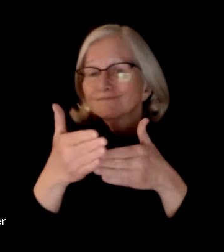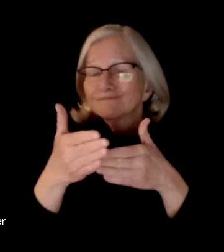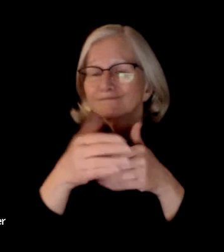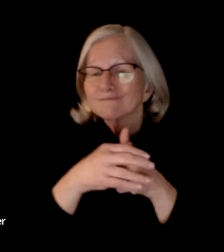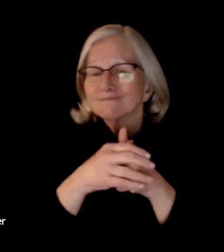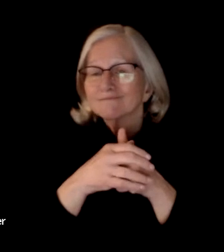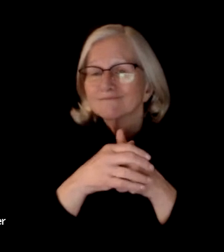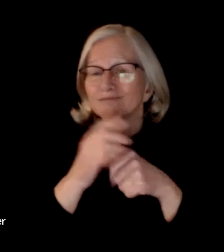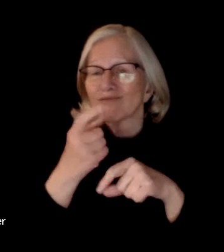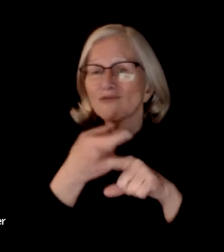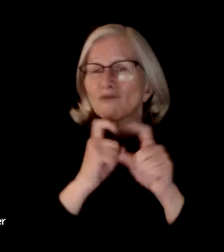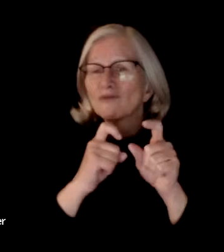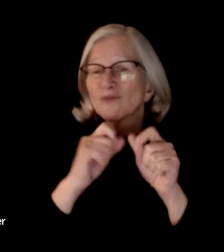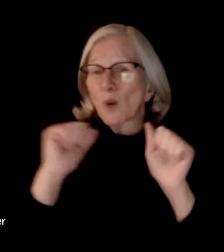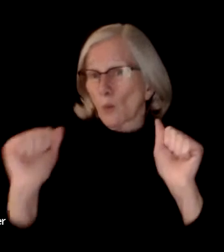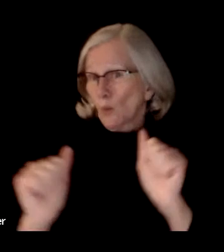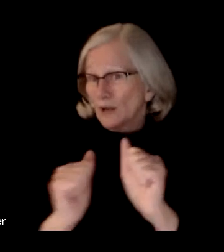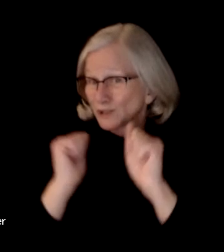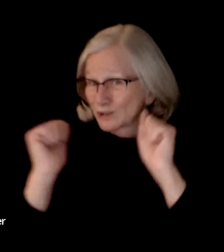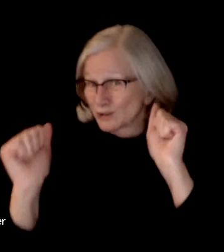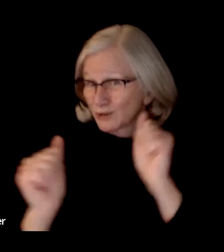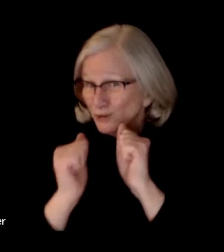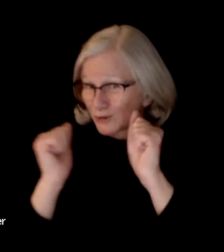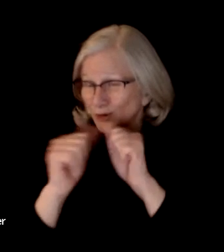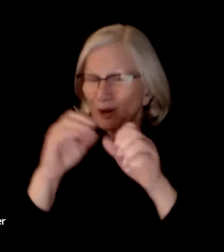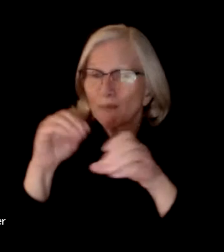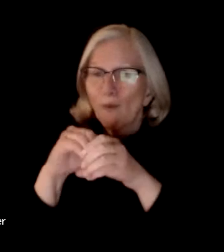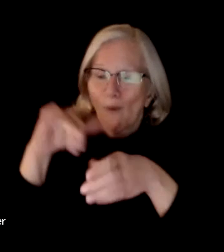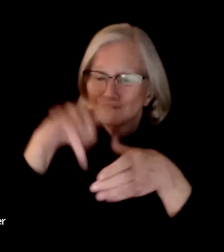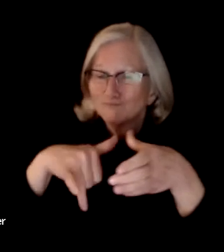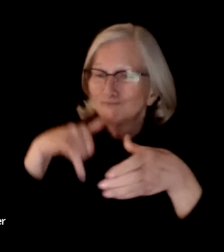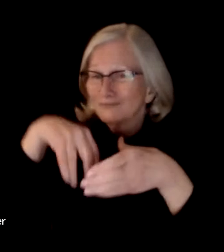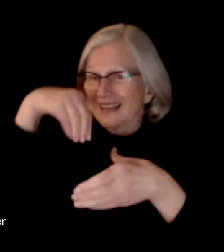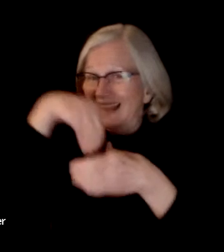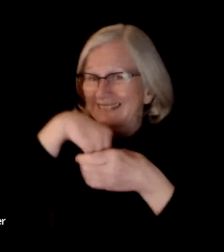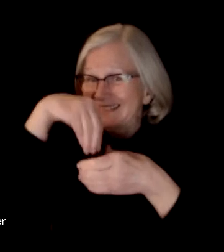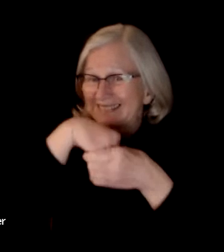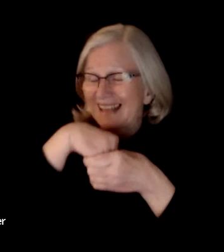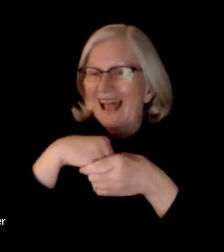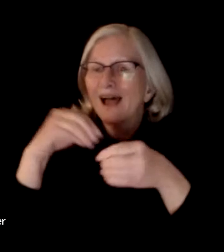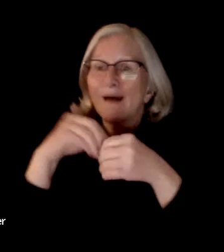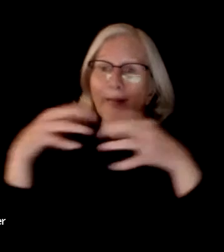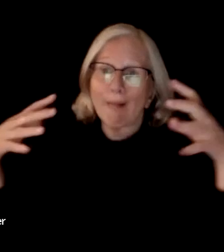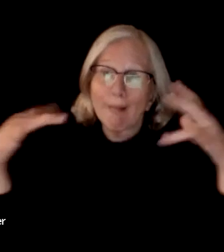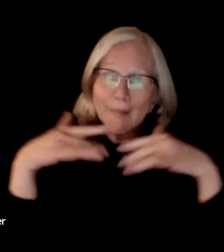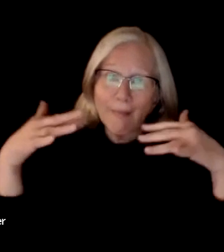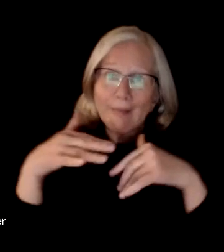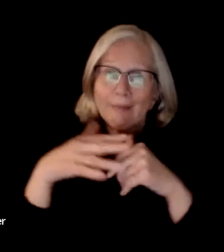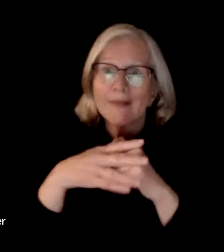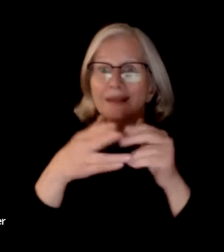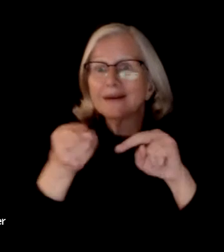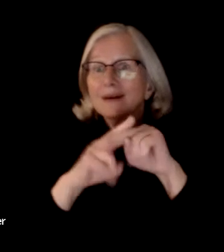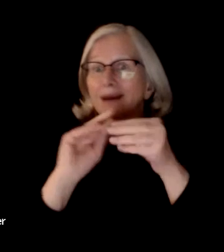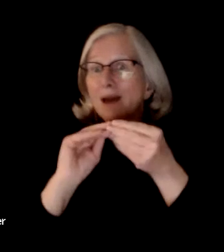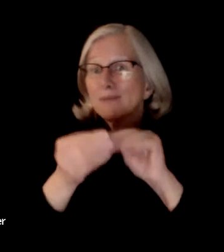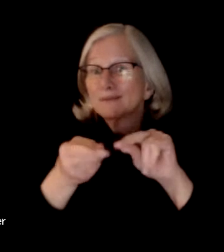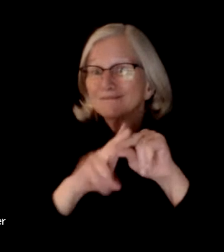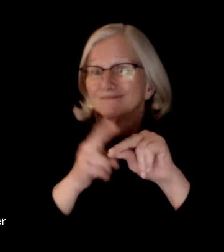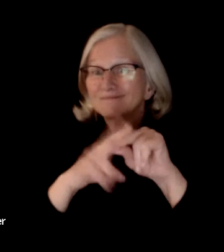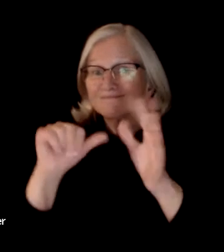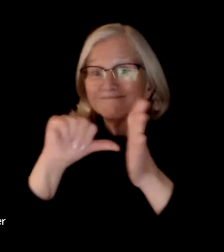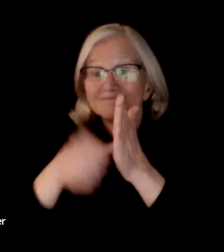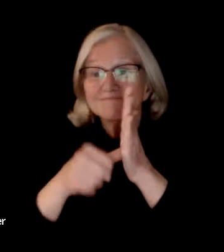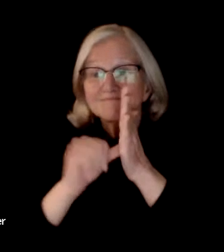the winter wearing on and more indoor time and more gatherings. And he also flagged that if this